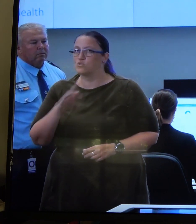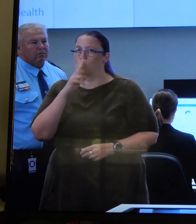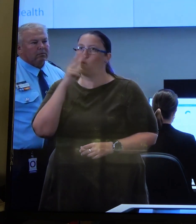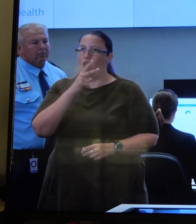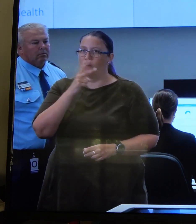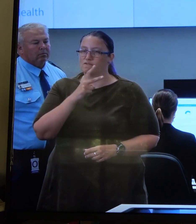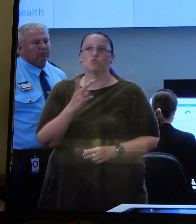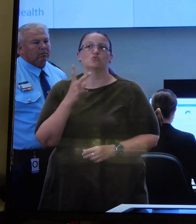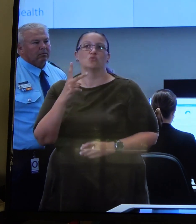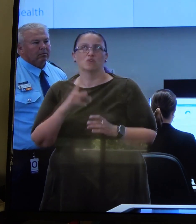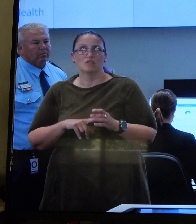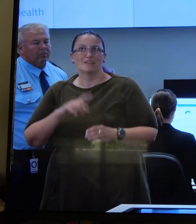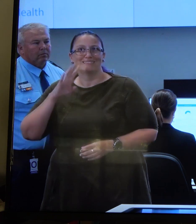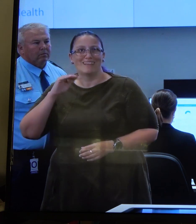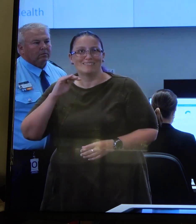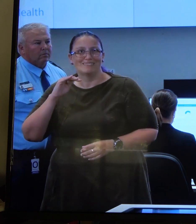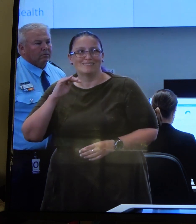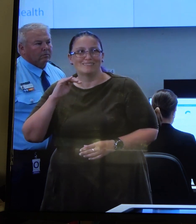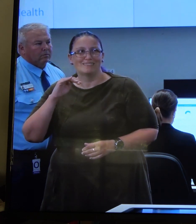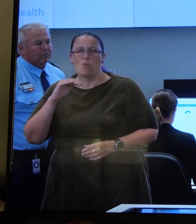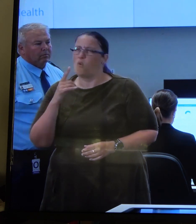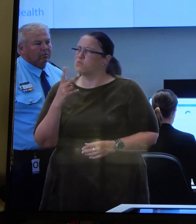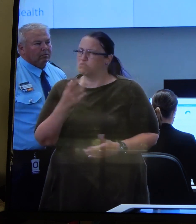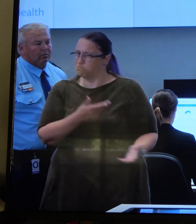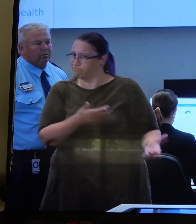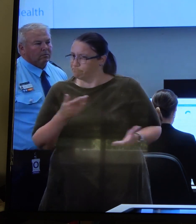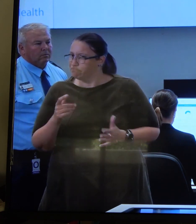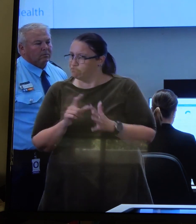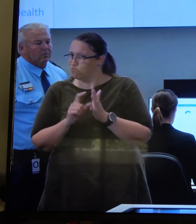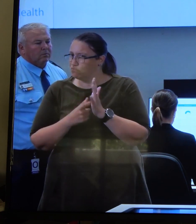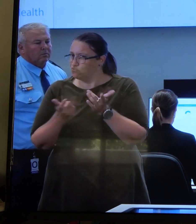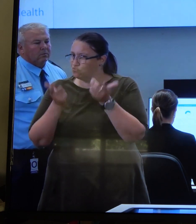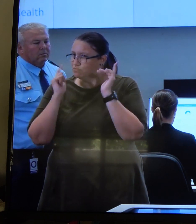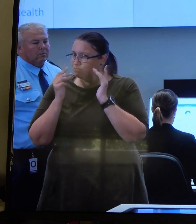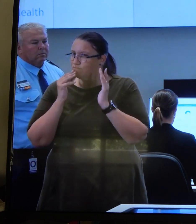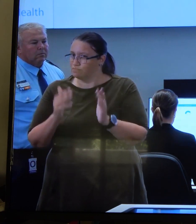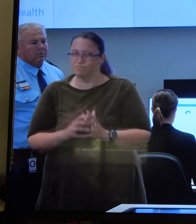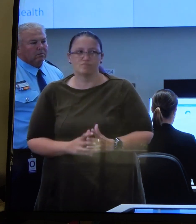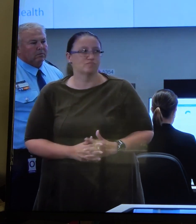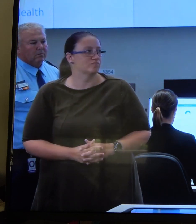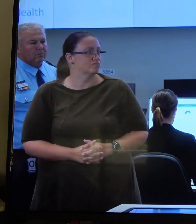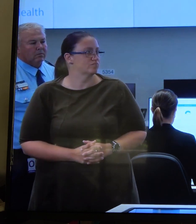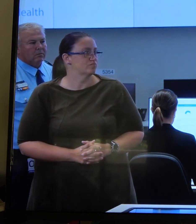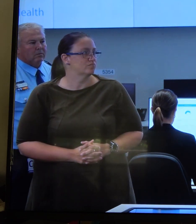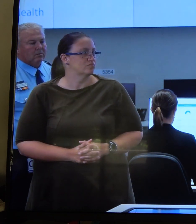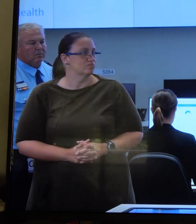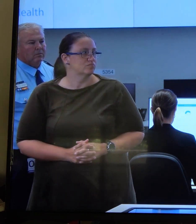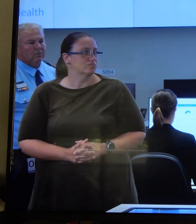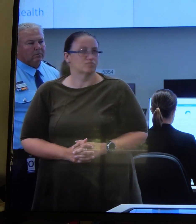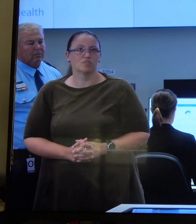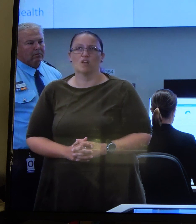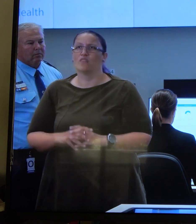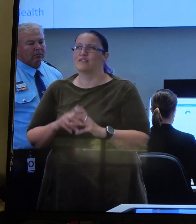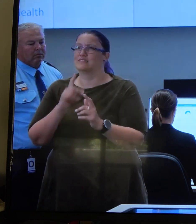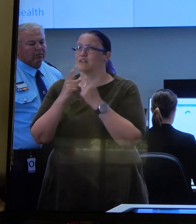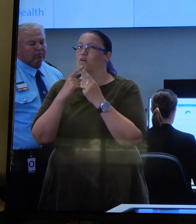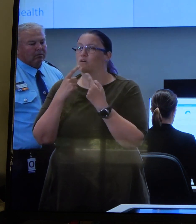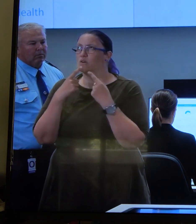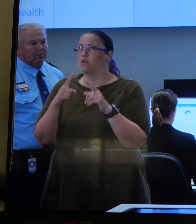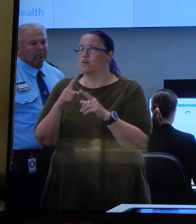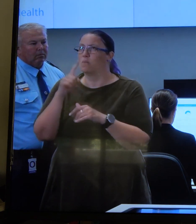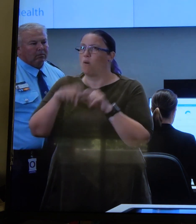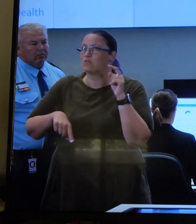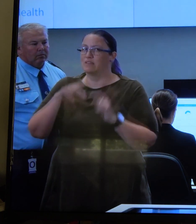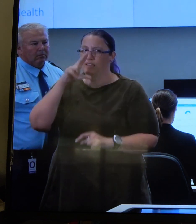10s, and I think we may have had 1 or 2 more. So Dr. Chan, you've got the details of that? I think the details we reported was the